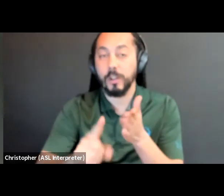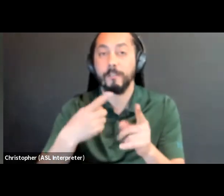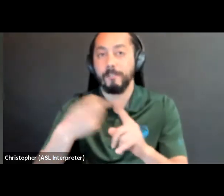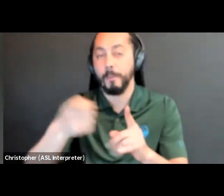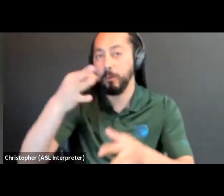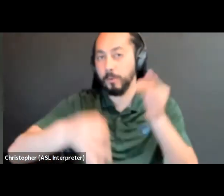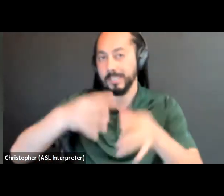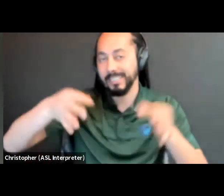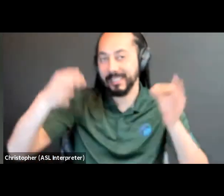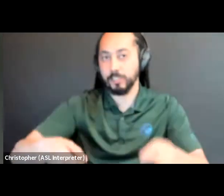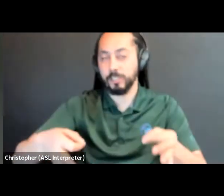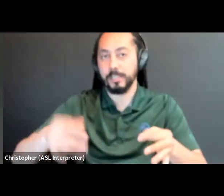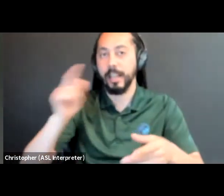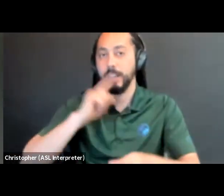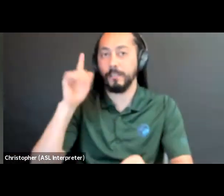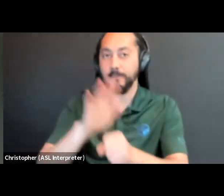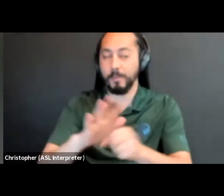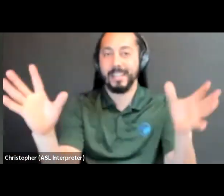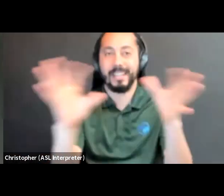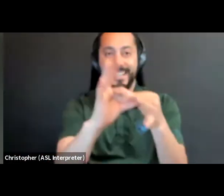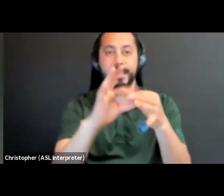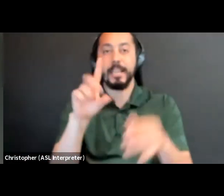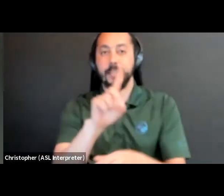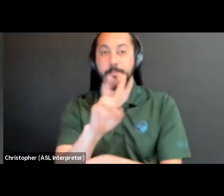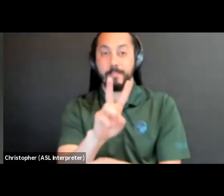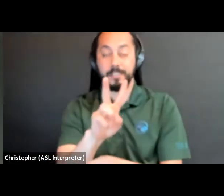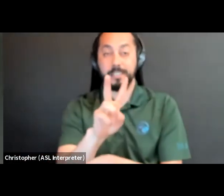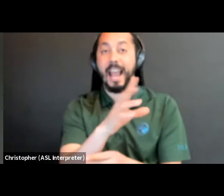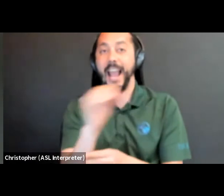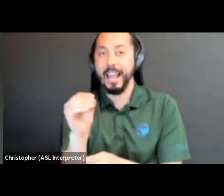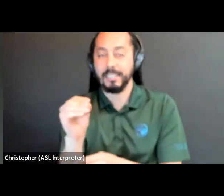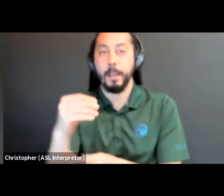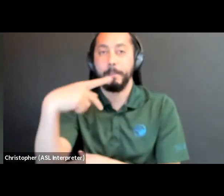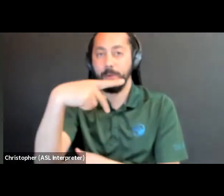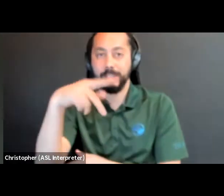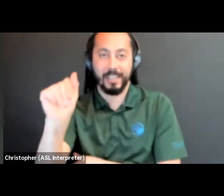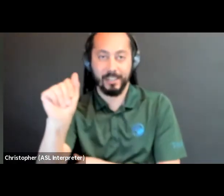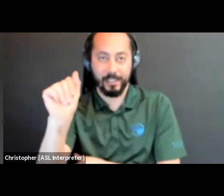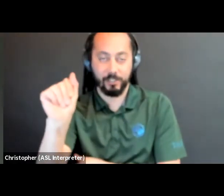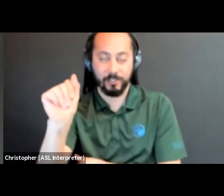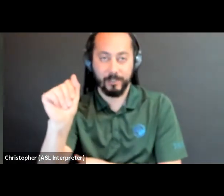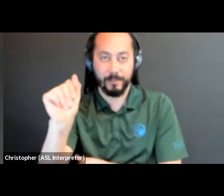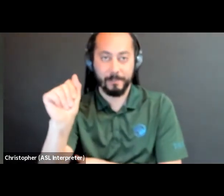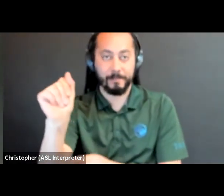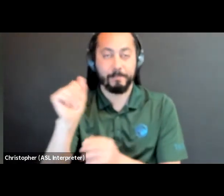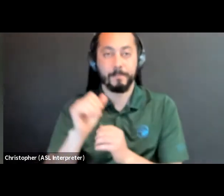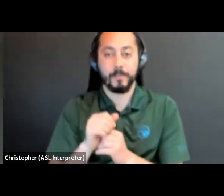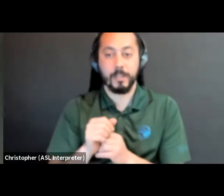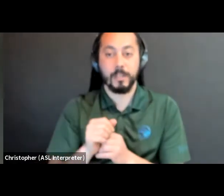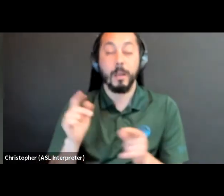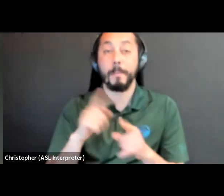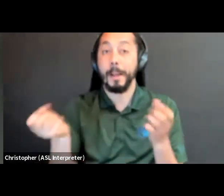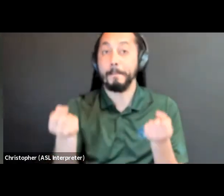confirm the link between domestic violence and parental alienation, and the fact that actually a significant number of abused women